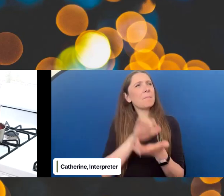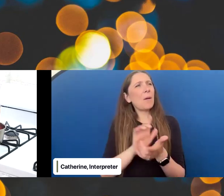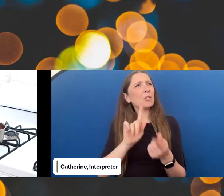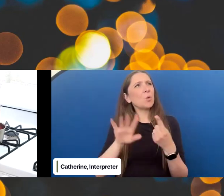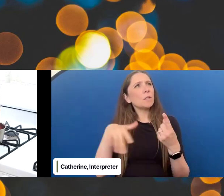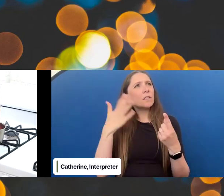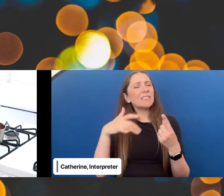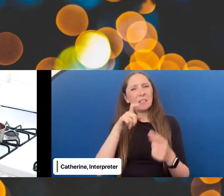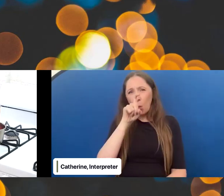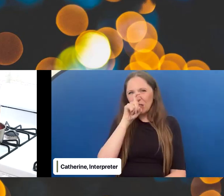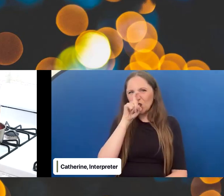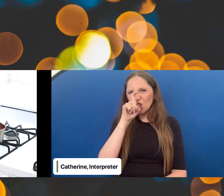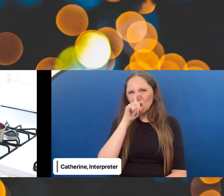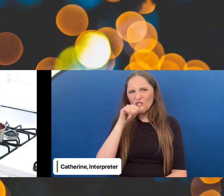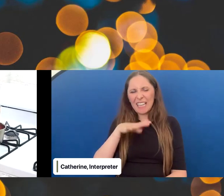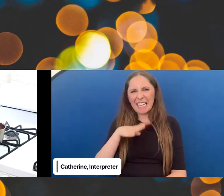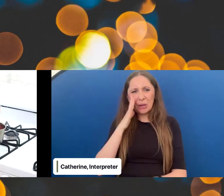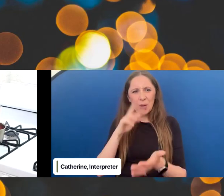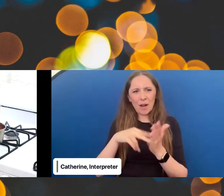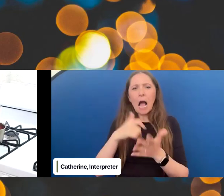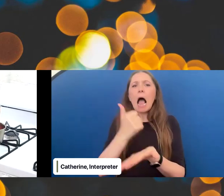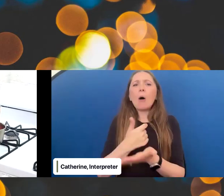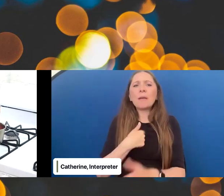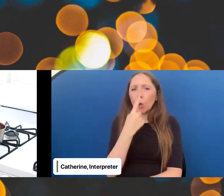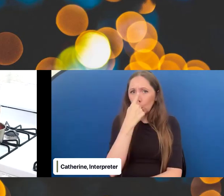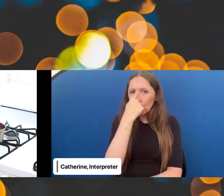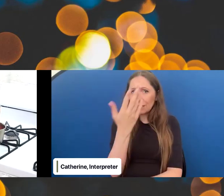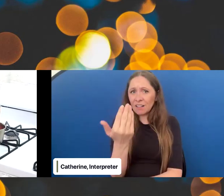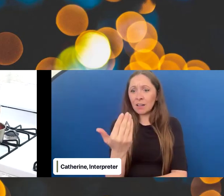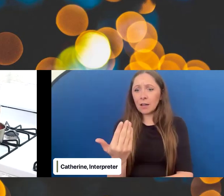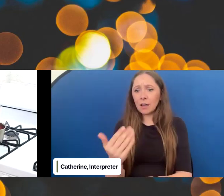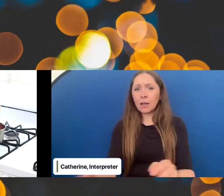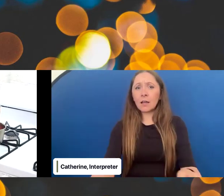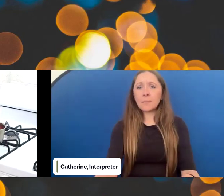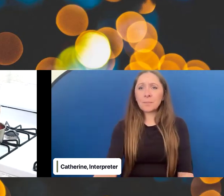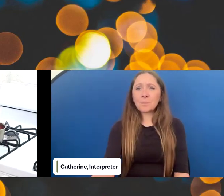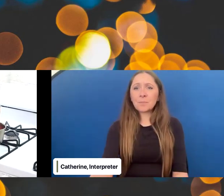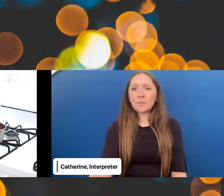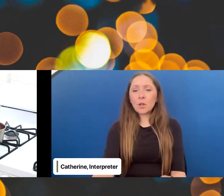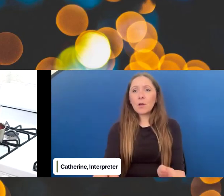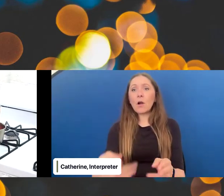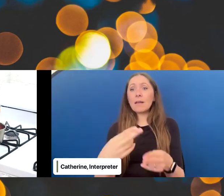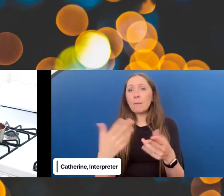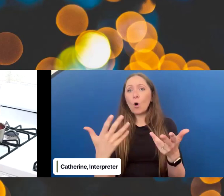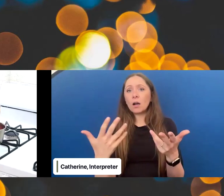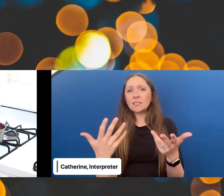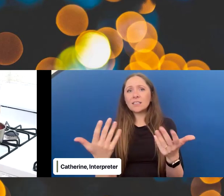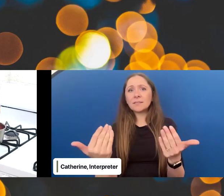the witch lady. Help me out, nerds. What's her name?